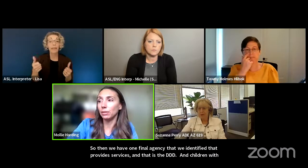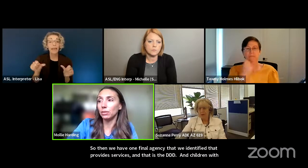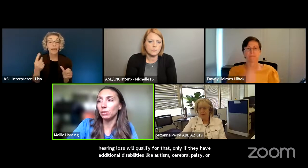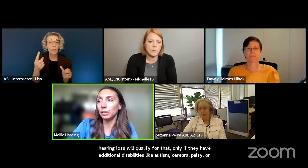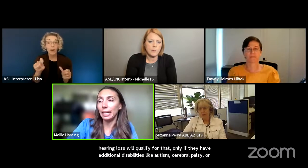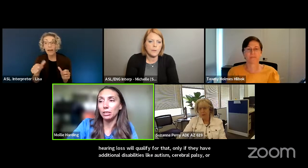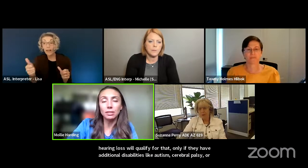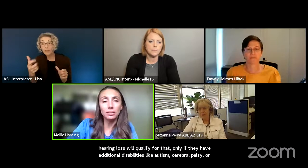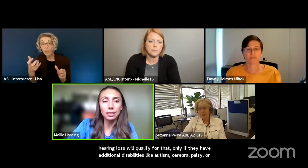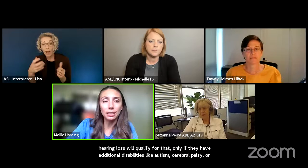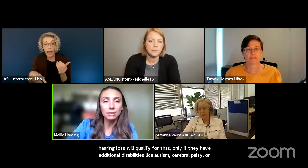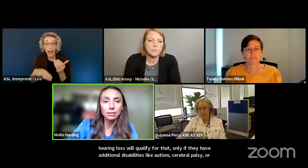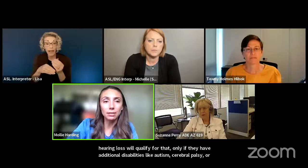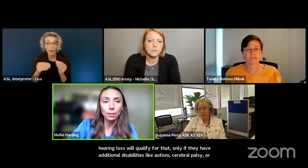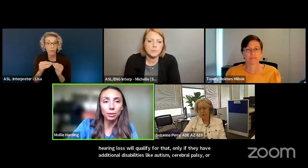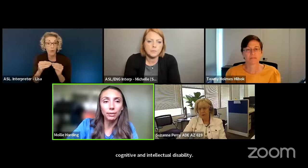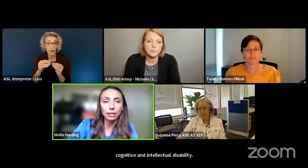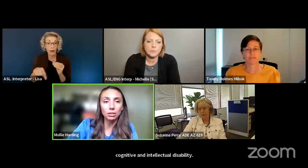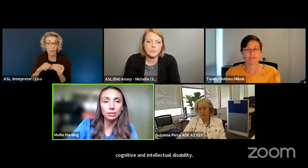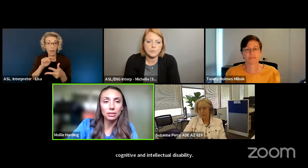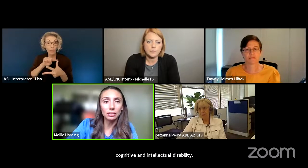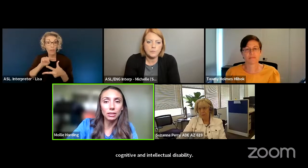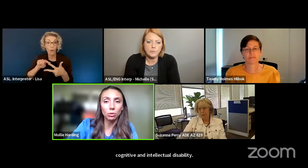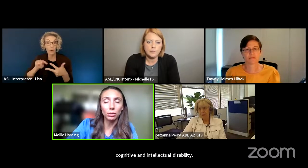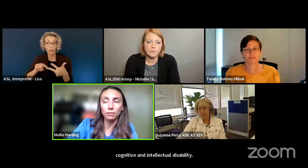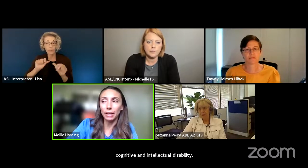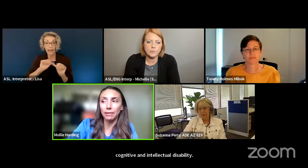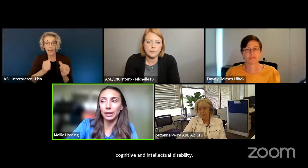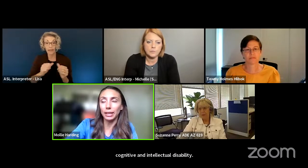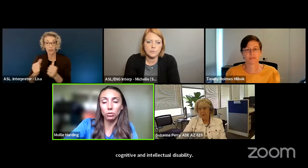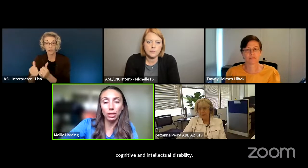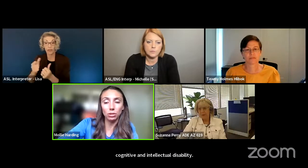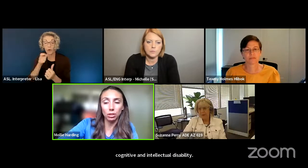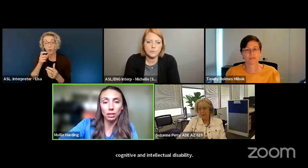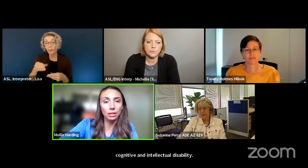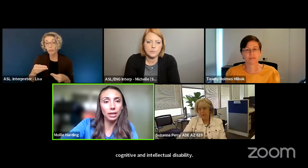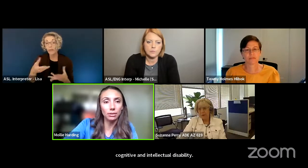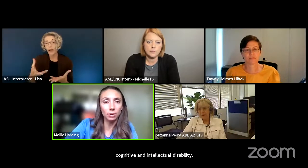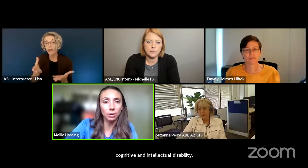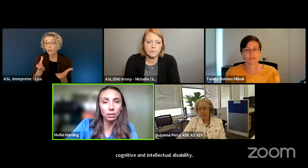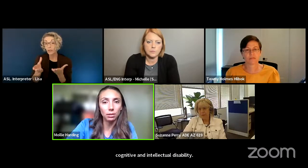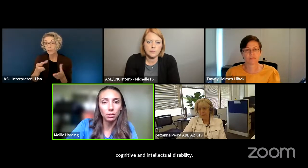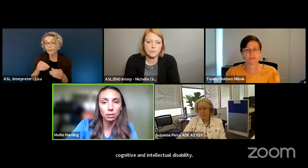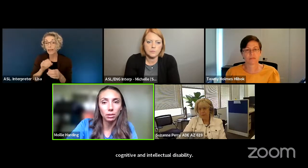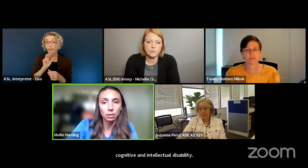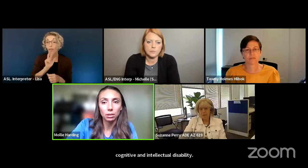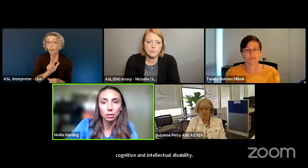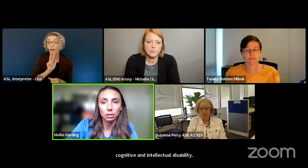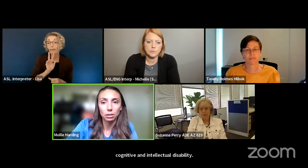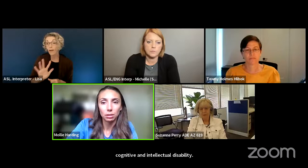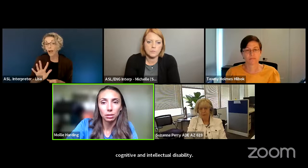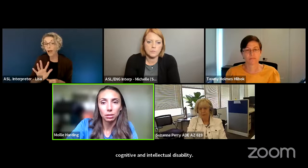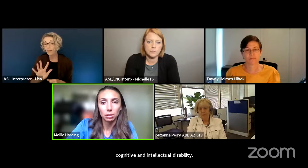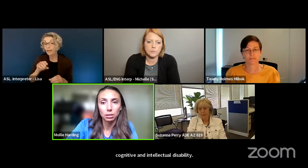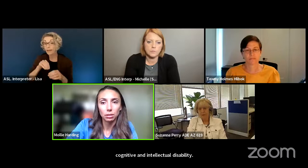add about the agencies that provide services in the 3 to 5 age range in Arizona?